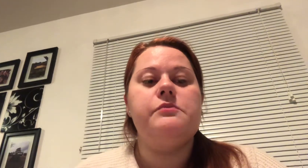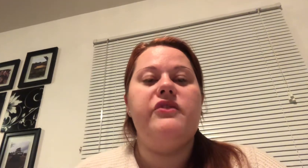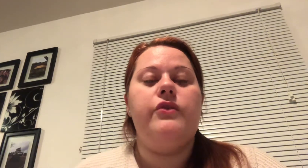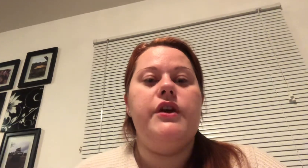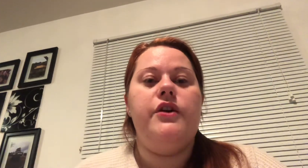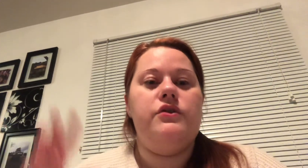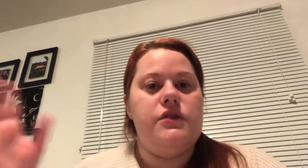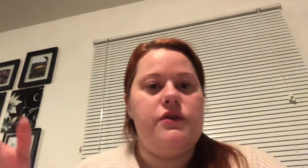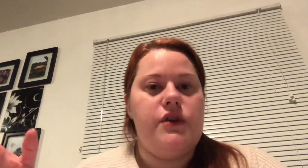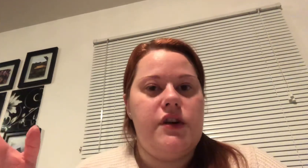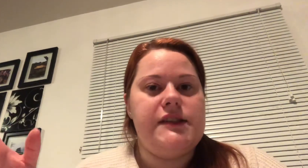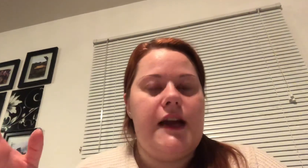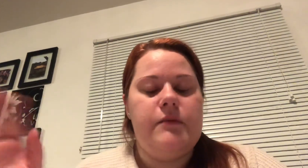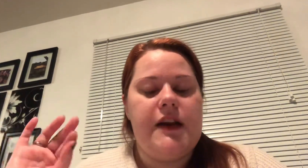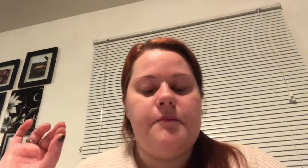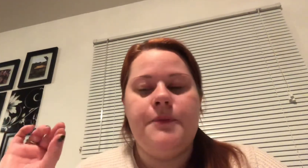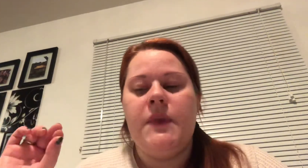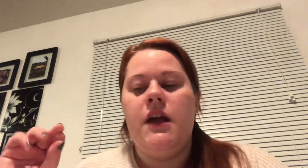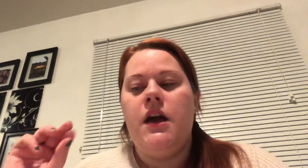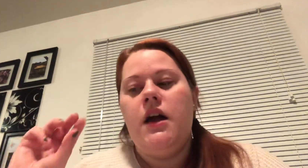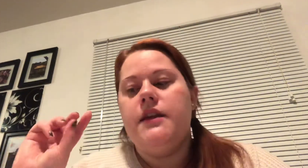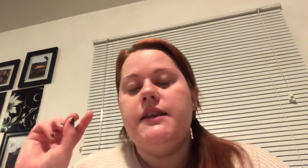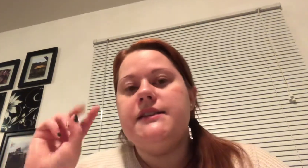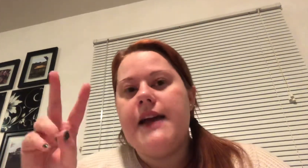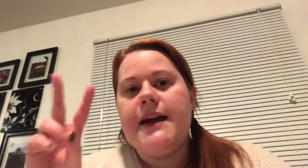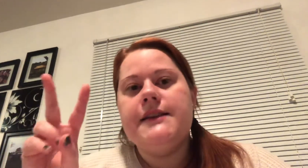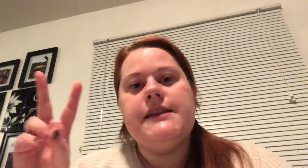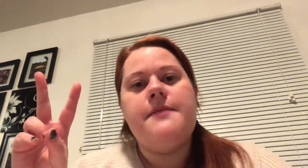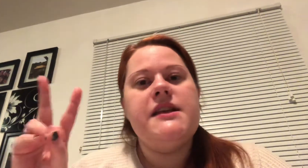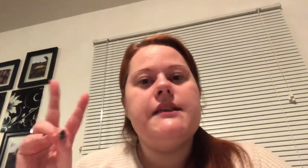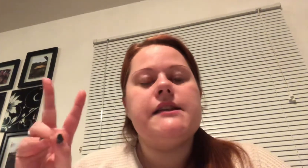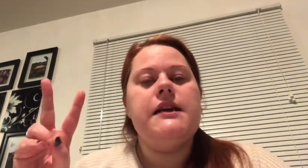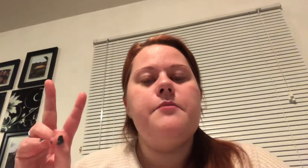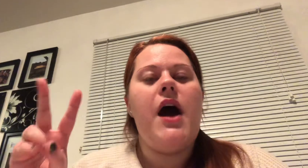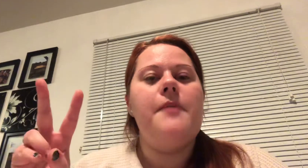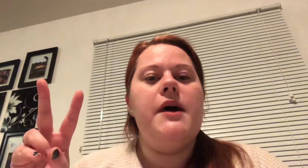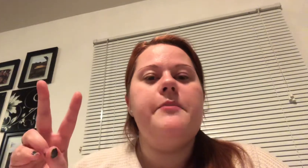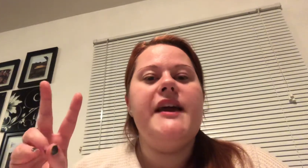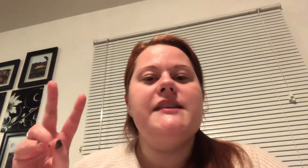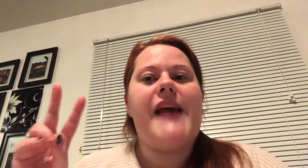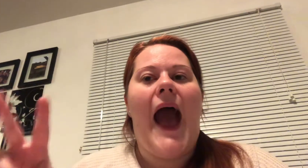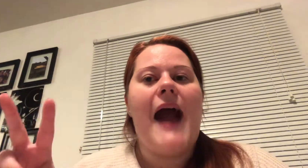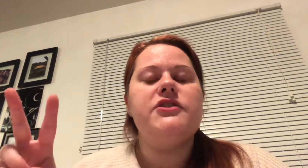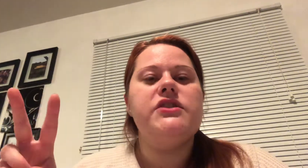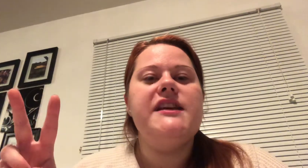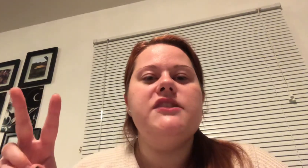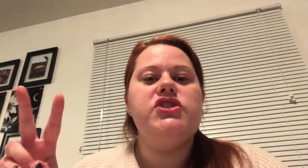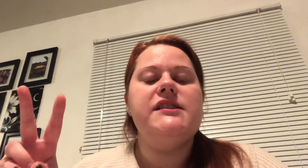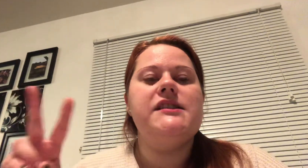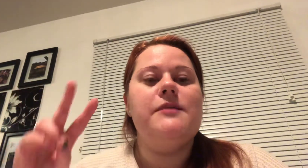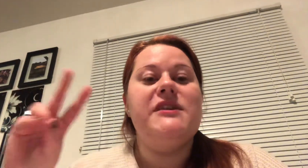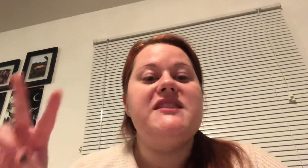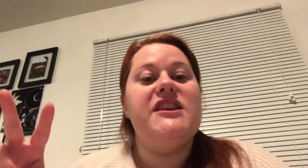before you go to the third assignment. The second assignment that's going to pop up is actually just a